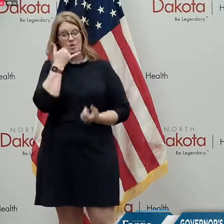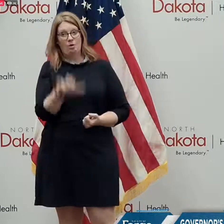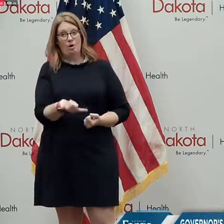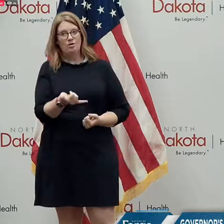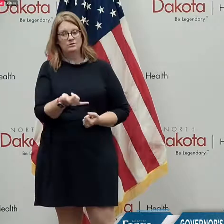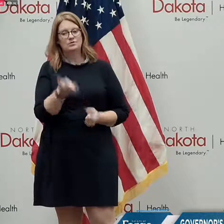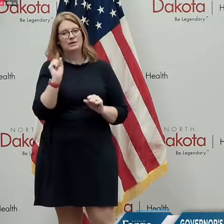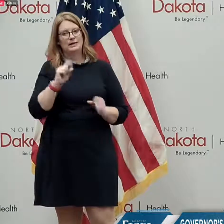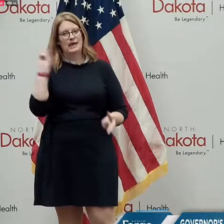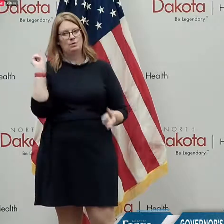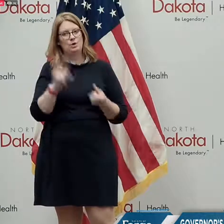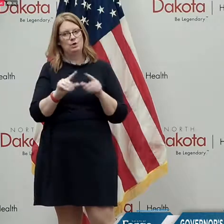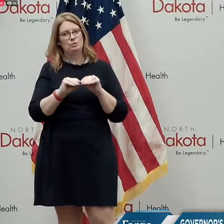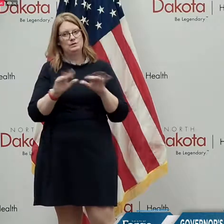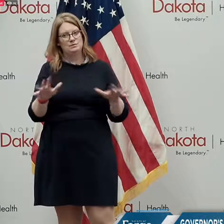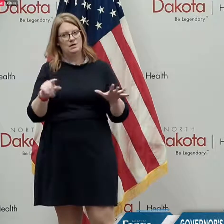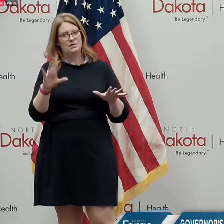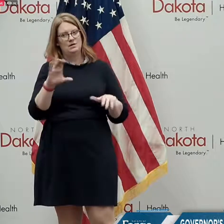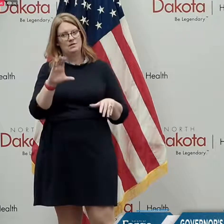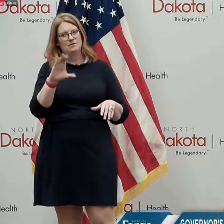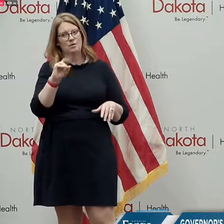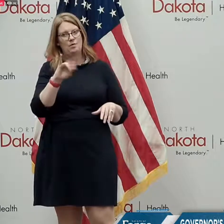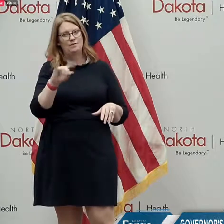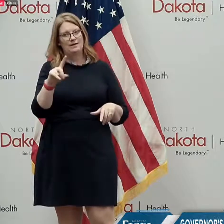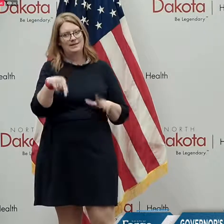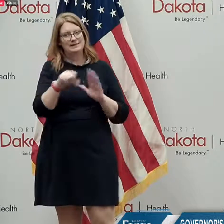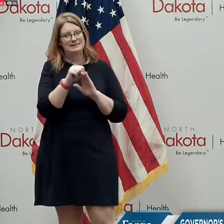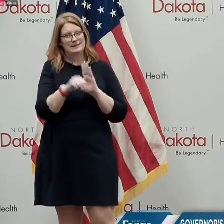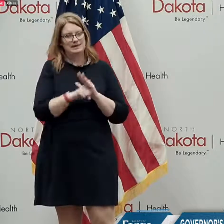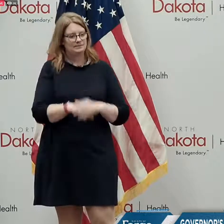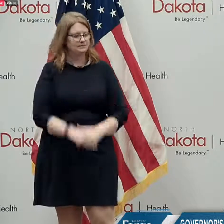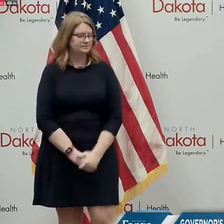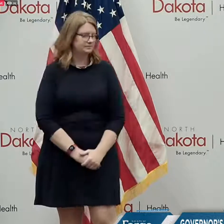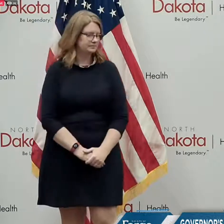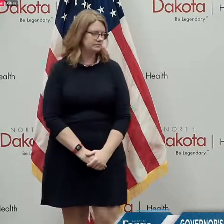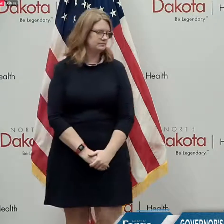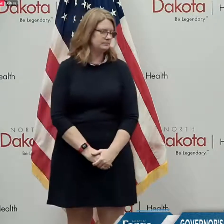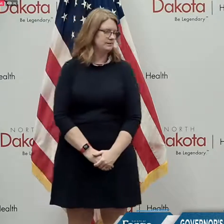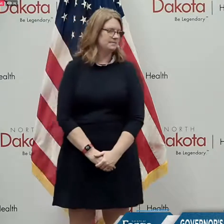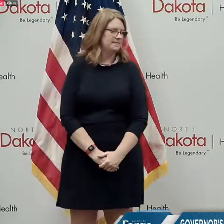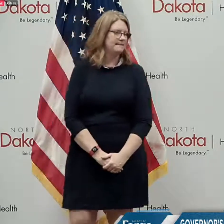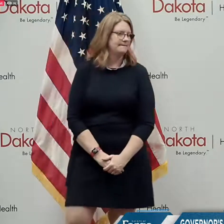the spread of COVID in the state. Thank you.